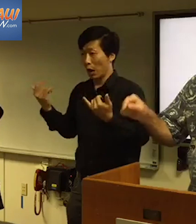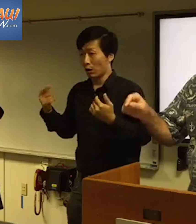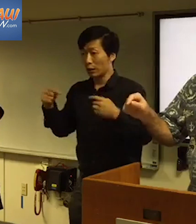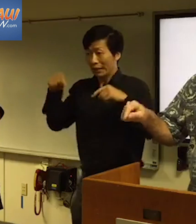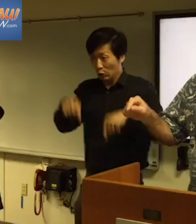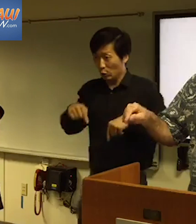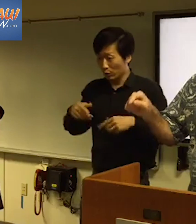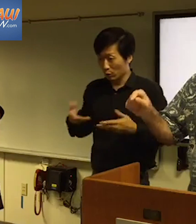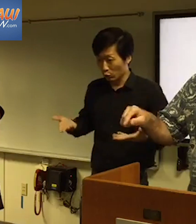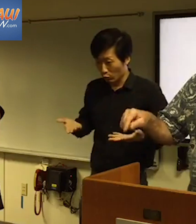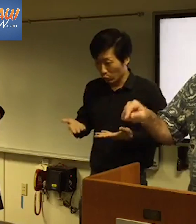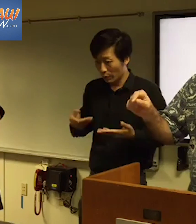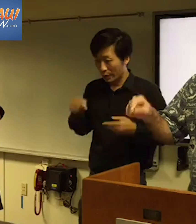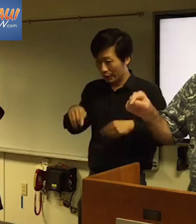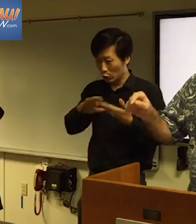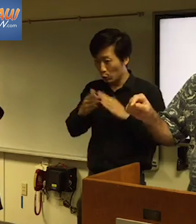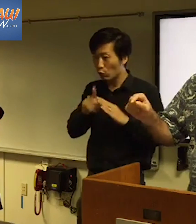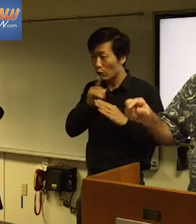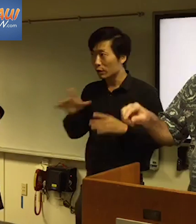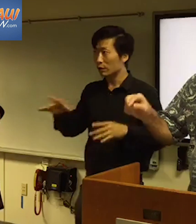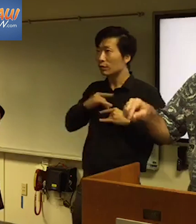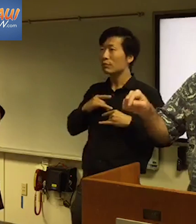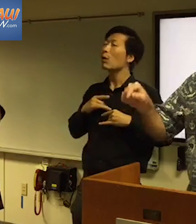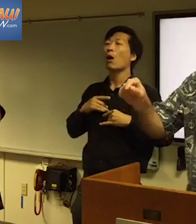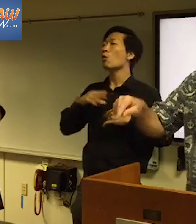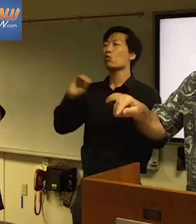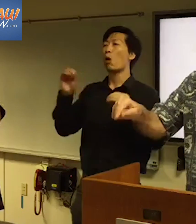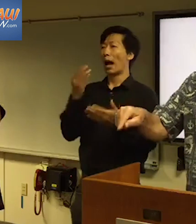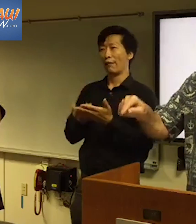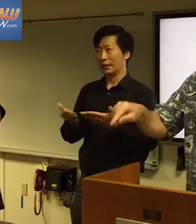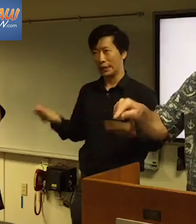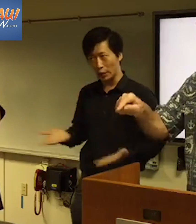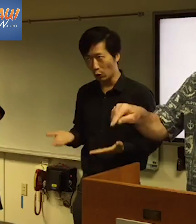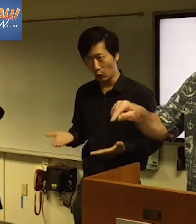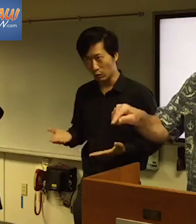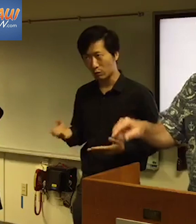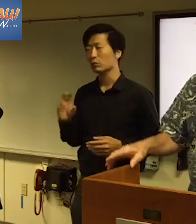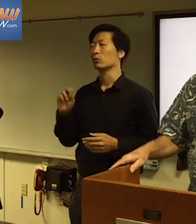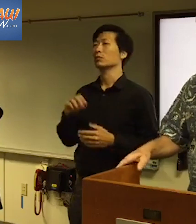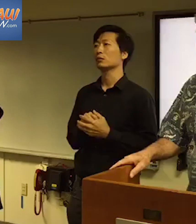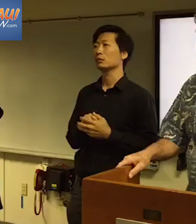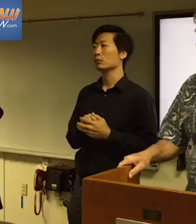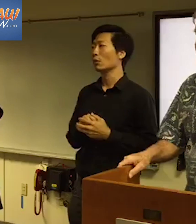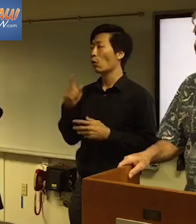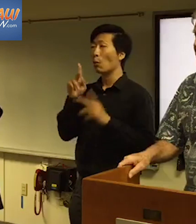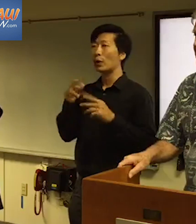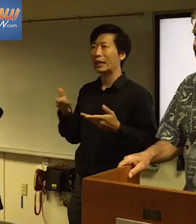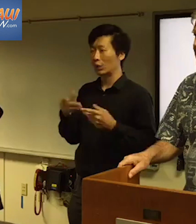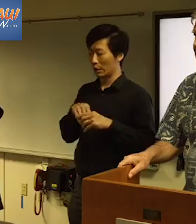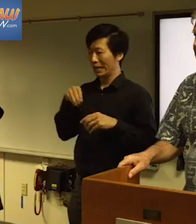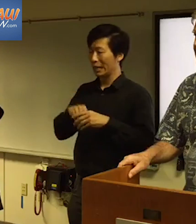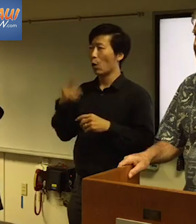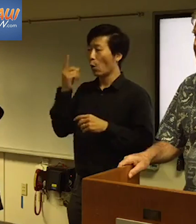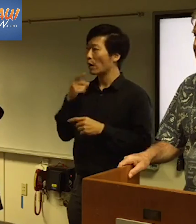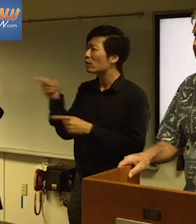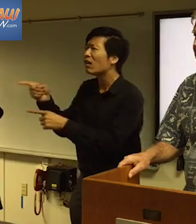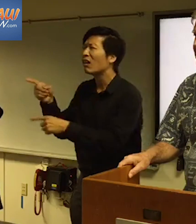So the person who is their first confirmed case, can you give us a few more details? Did he seek the healthcare provider here in Honolulu,